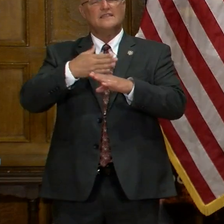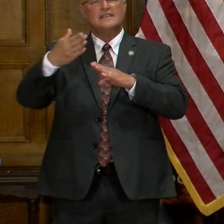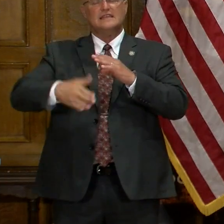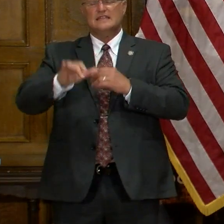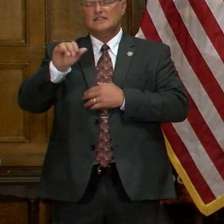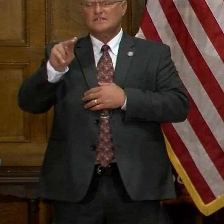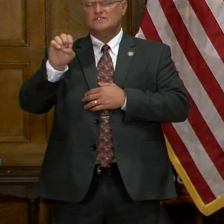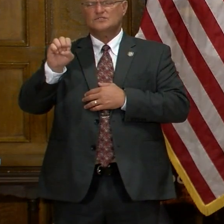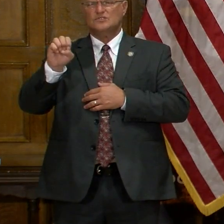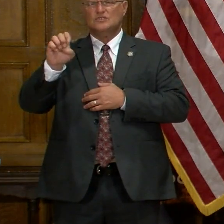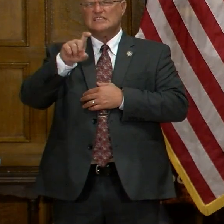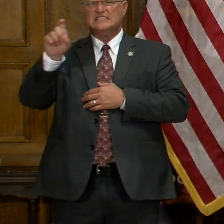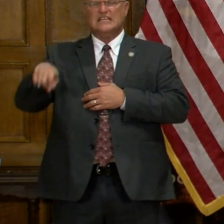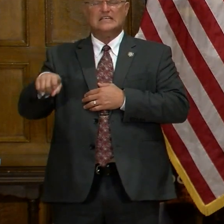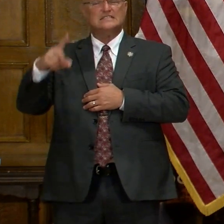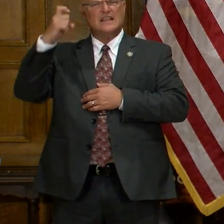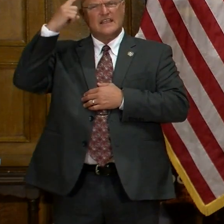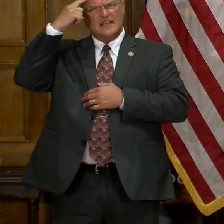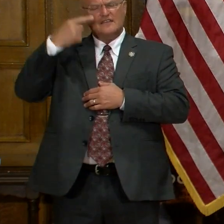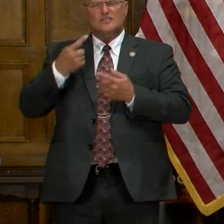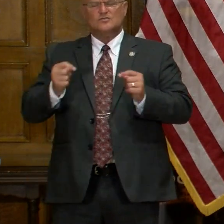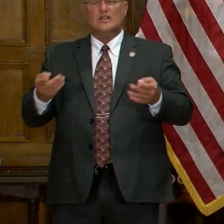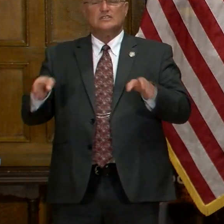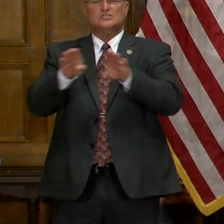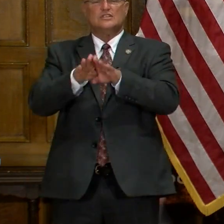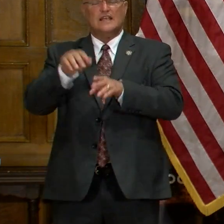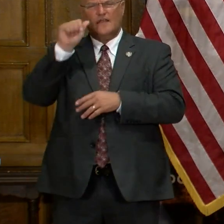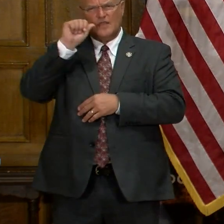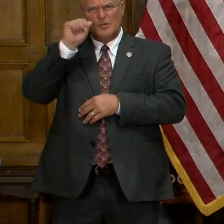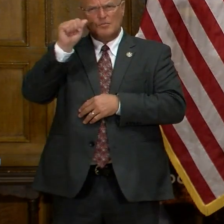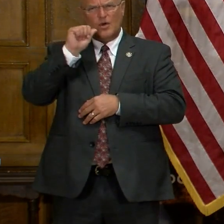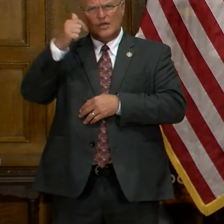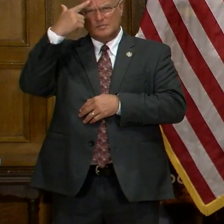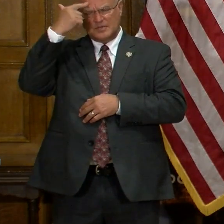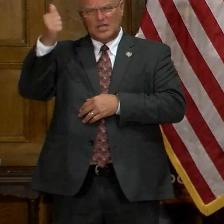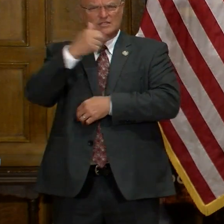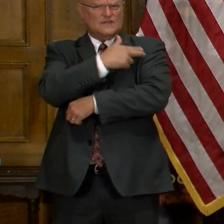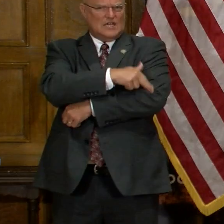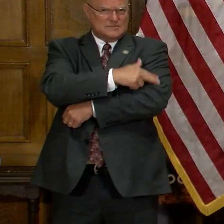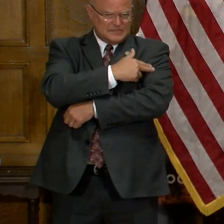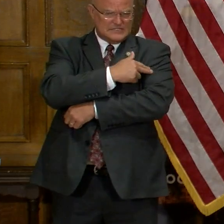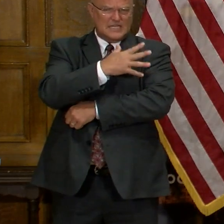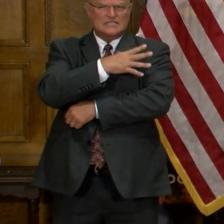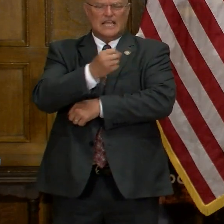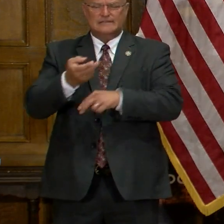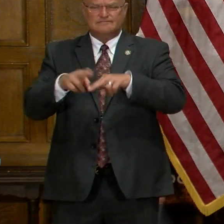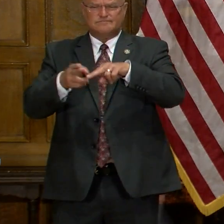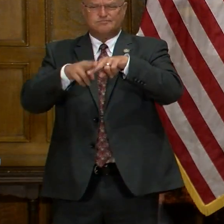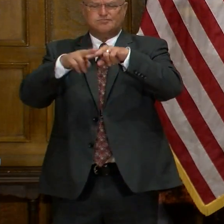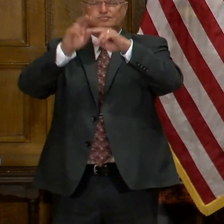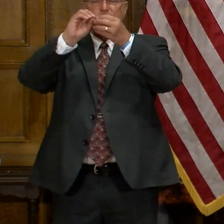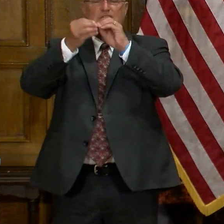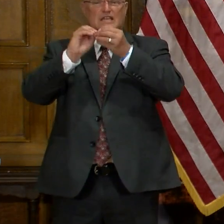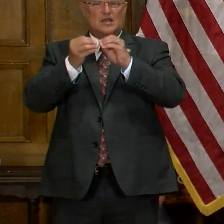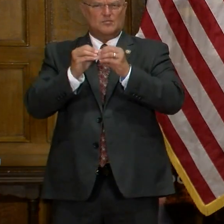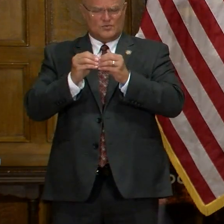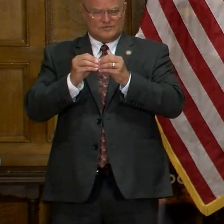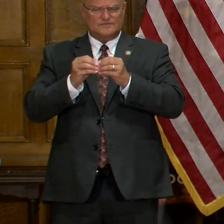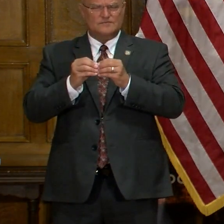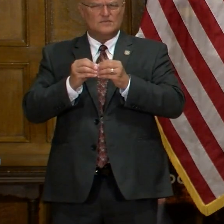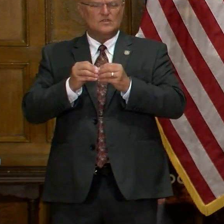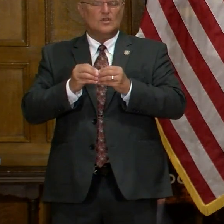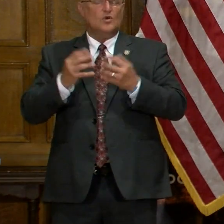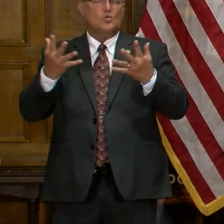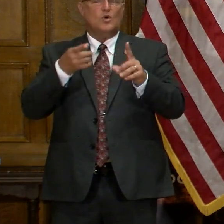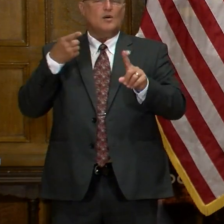in Texas, Governor Abbott decided to shut down bars due to hospitalizations and increase in the infection rate. So